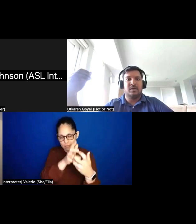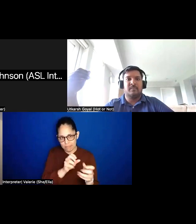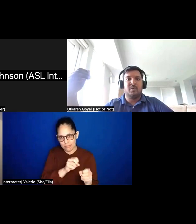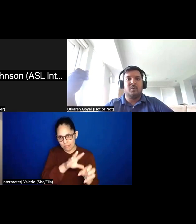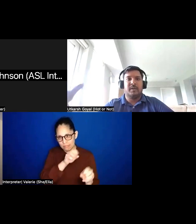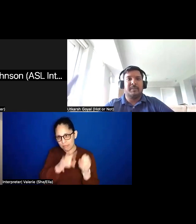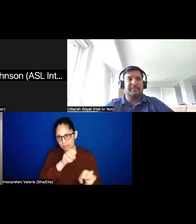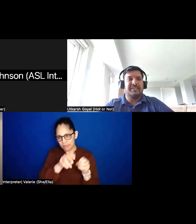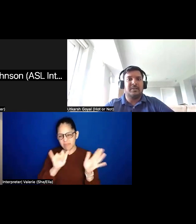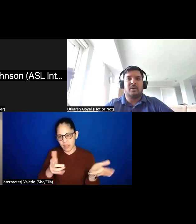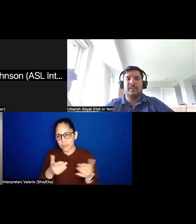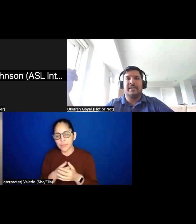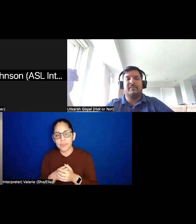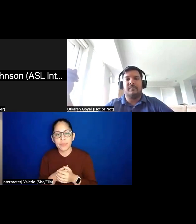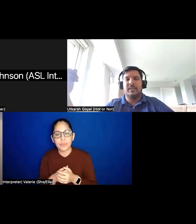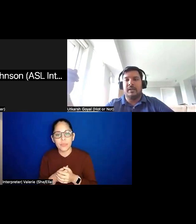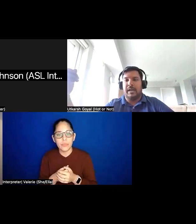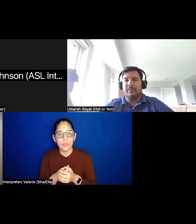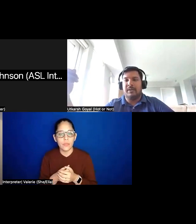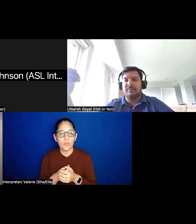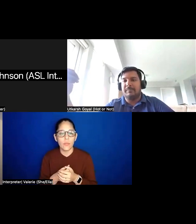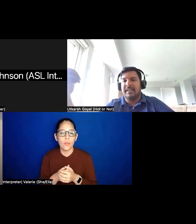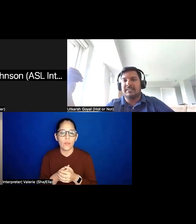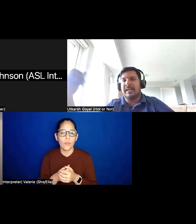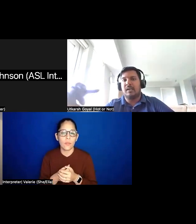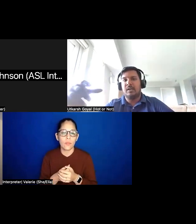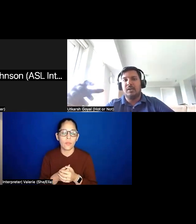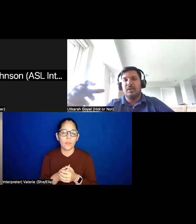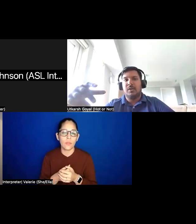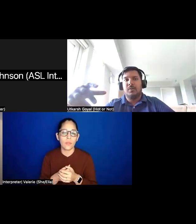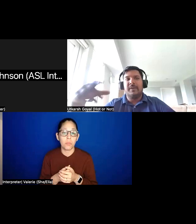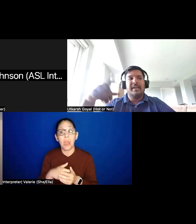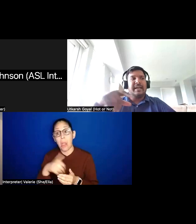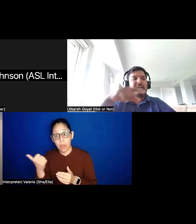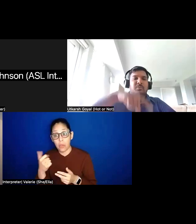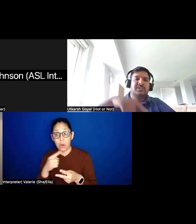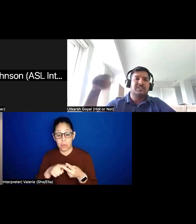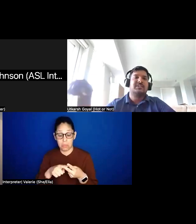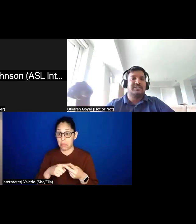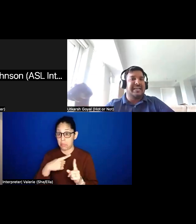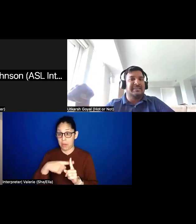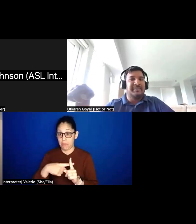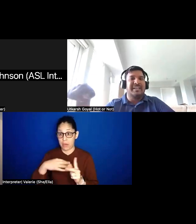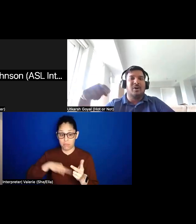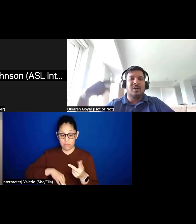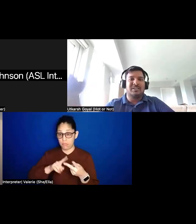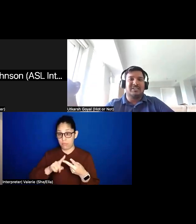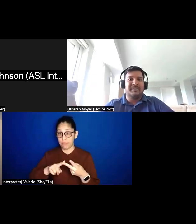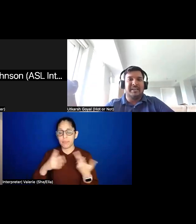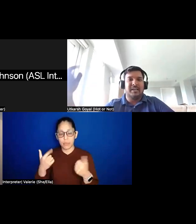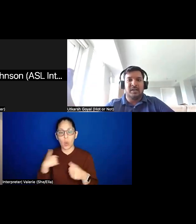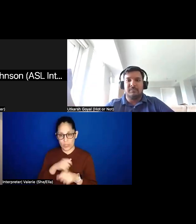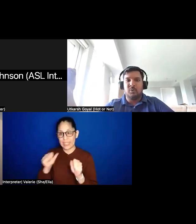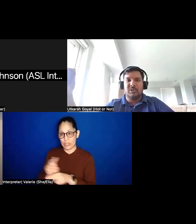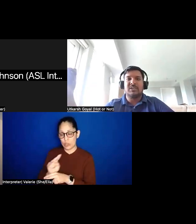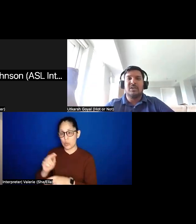gets over perhaps TikTok with the advent of GPT is that we can use ChatGPT or other